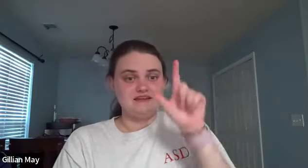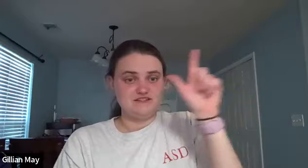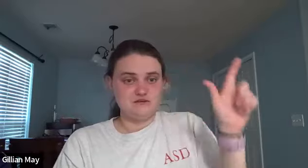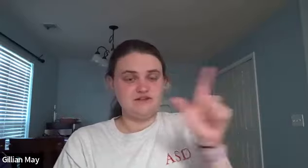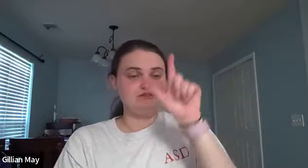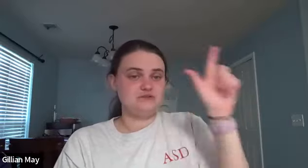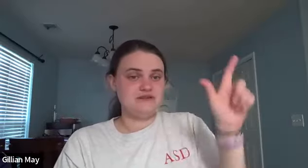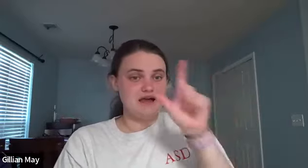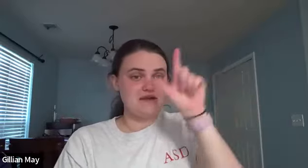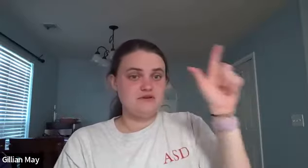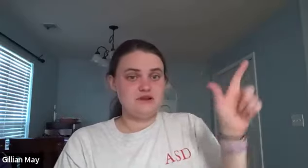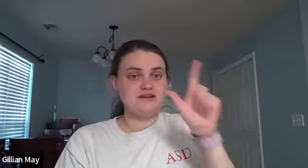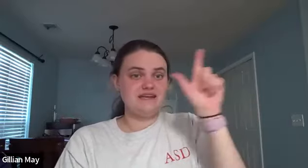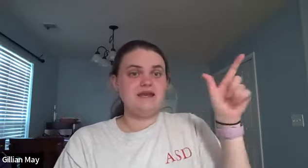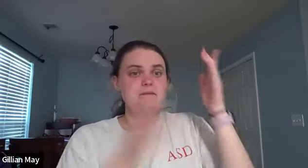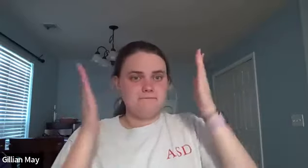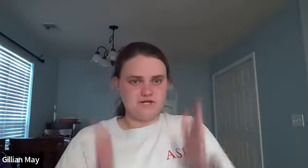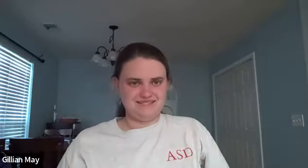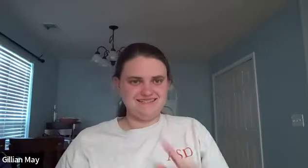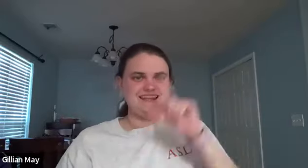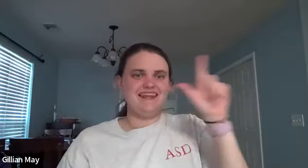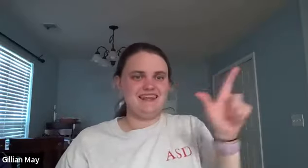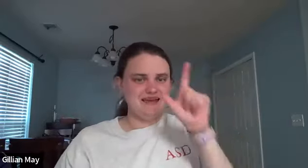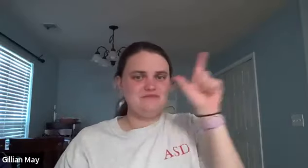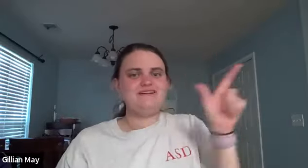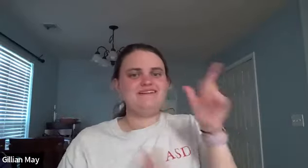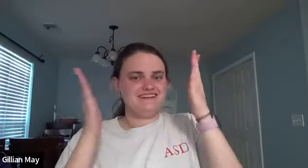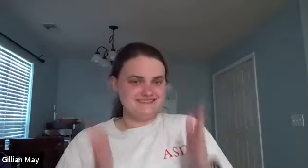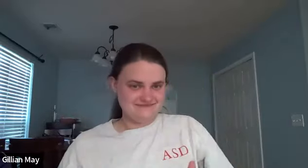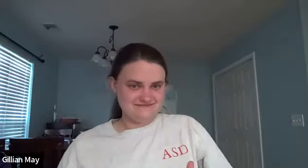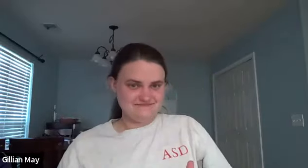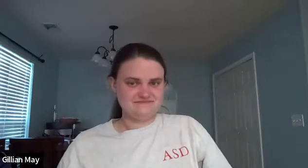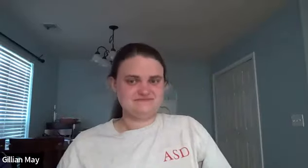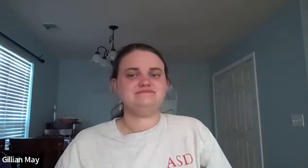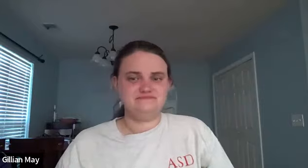So that you'll do library person, librarian.